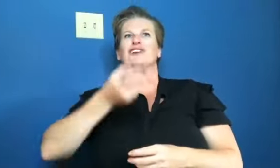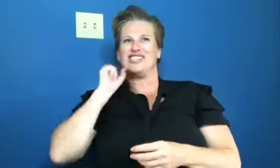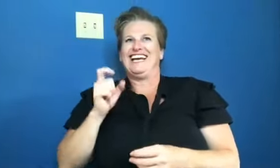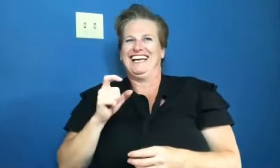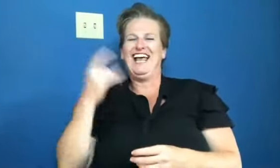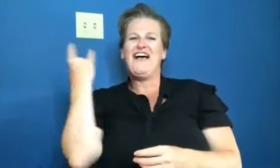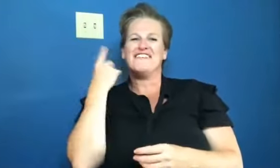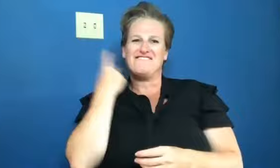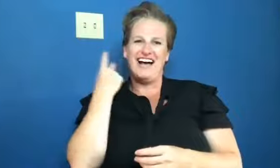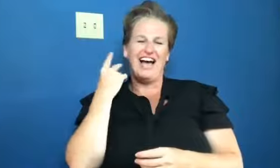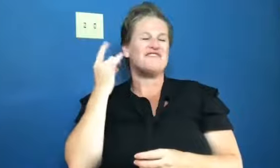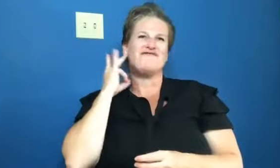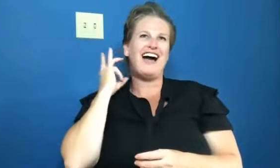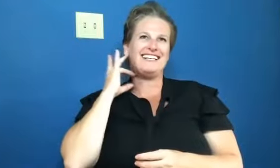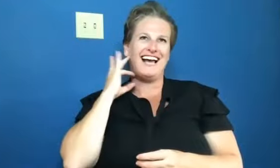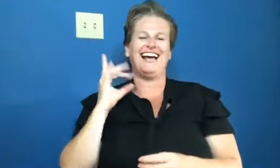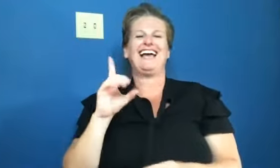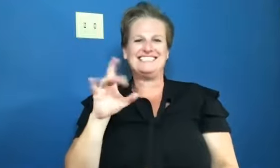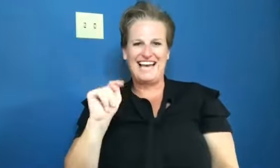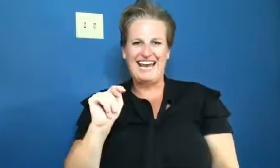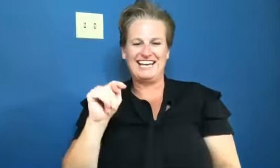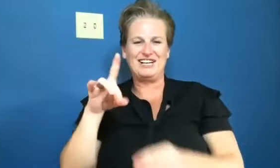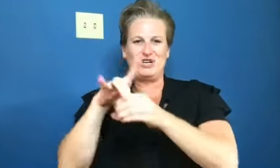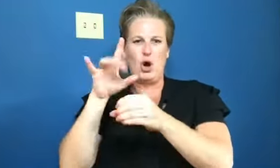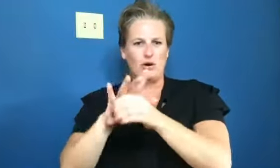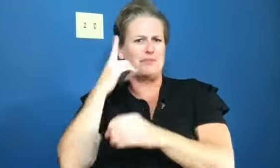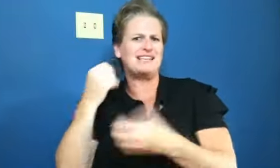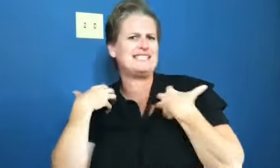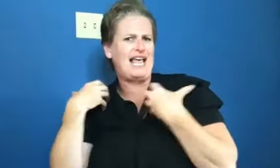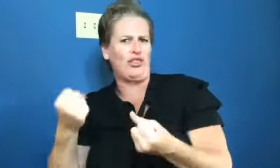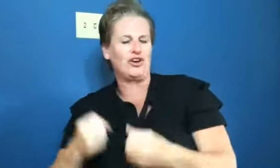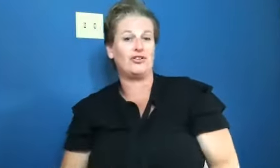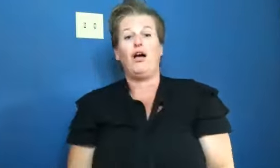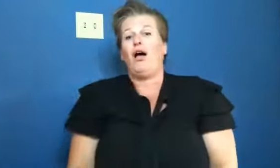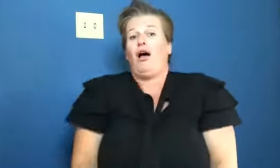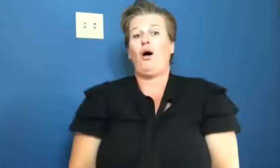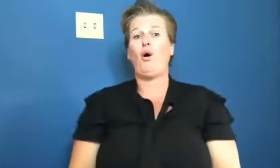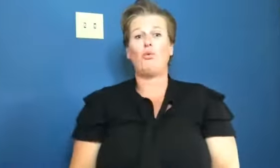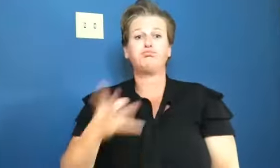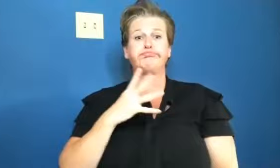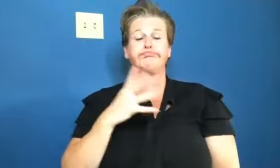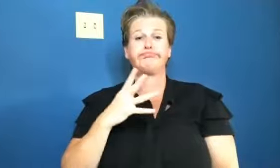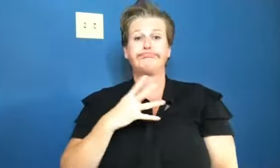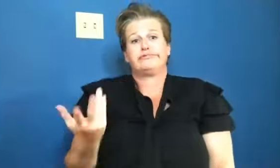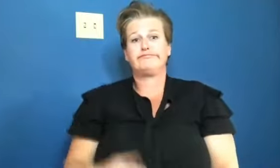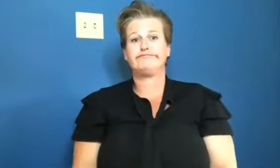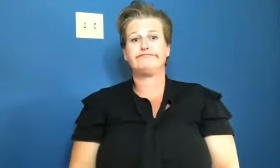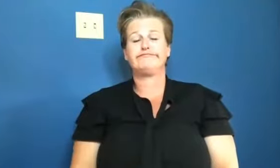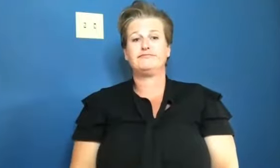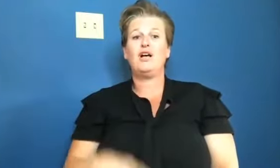me. And I said, oh, I can dig it. Because let me tell you, I had gotten a life and I had gotten